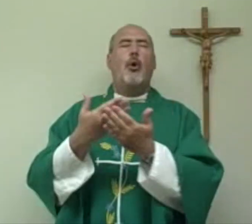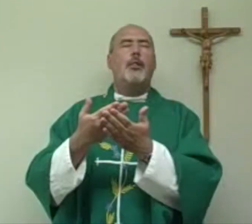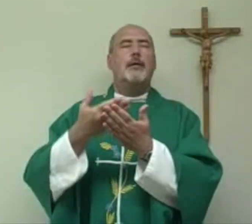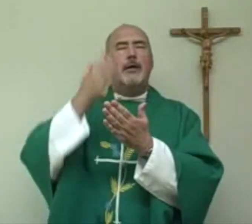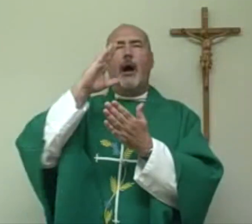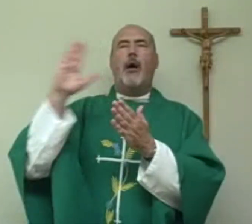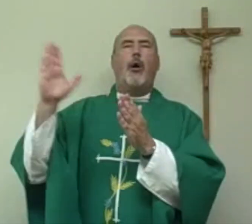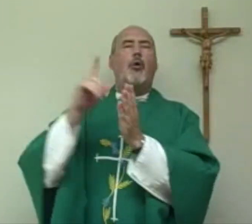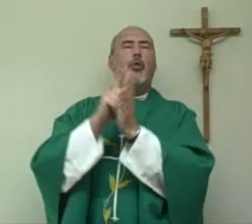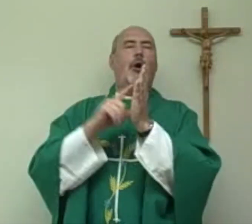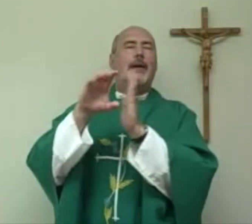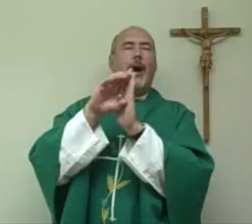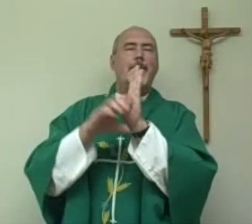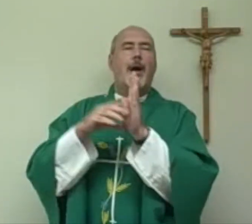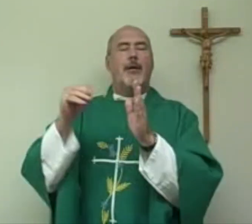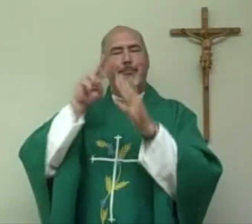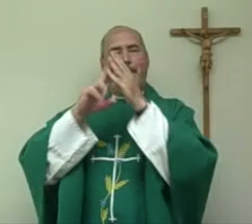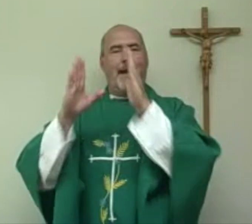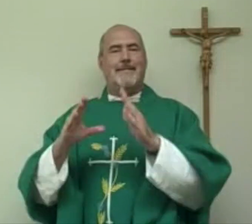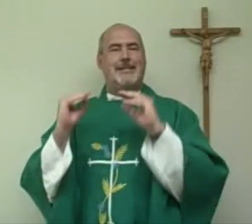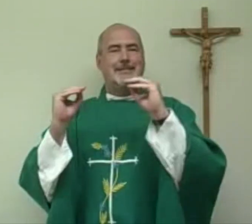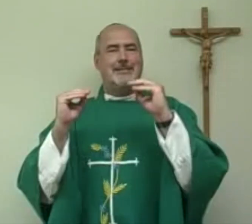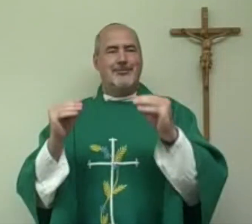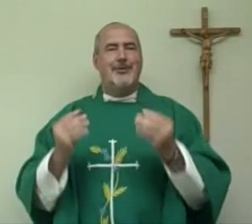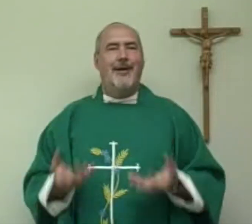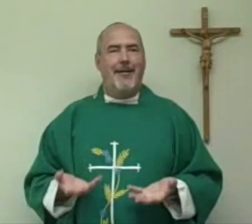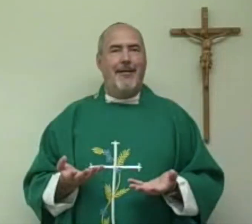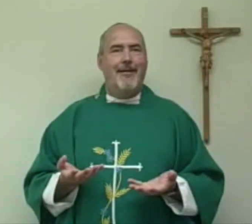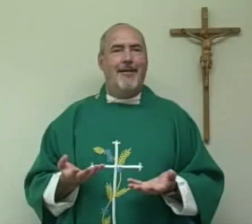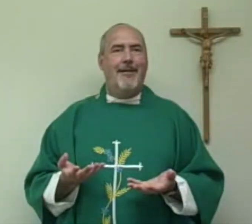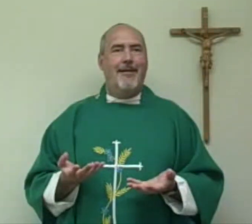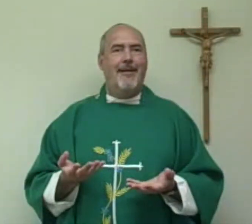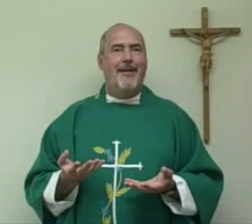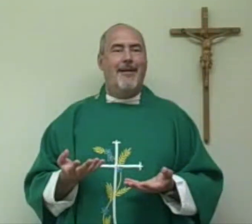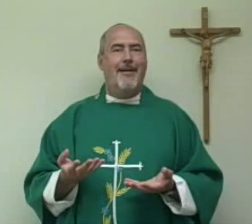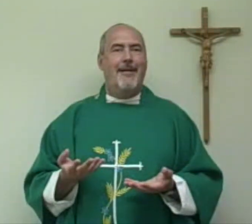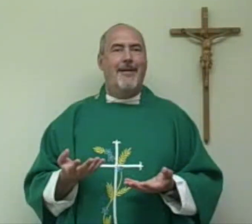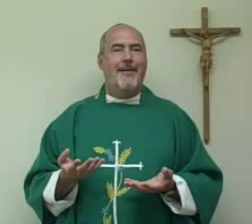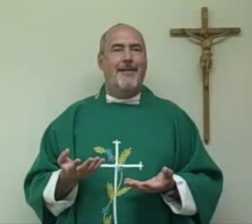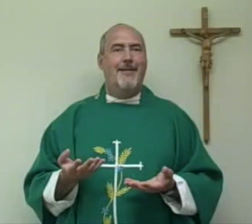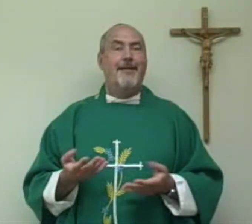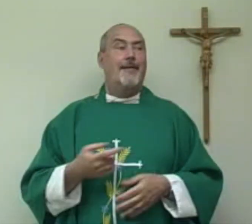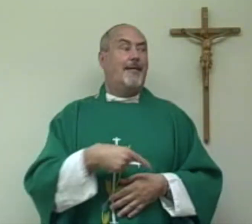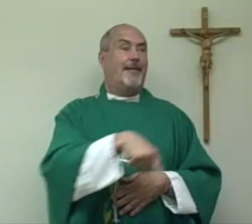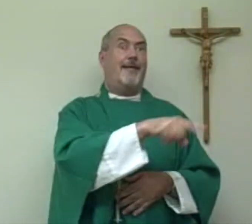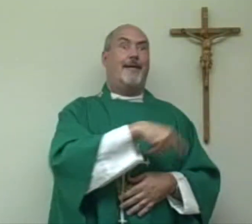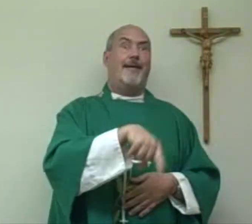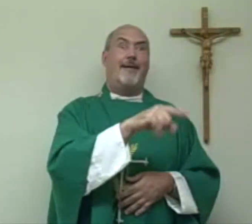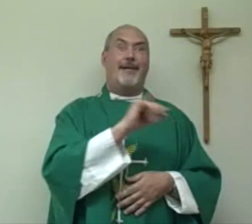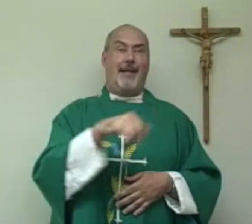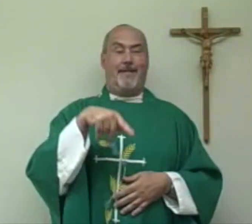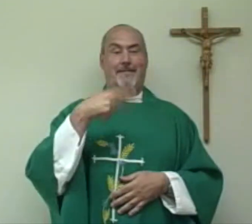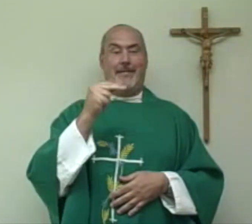That, above all of God's laws and commandments and prophets' teachings, is the most